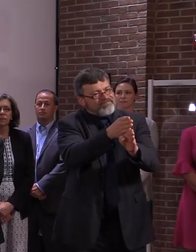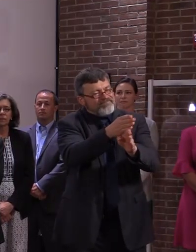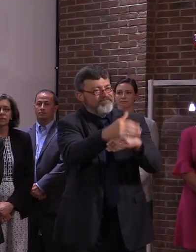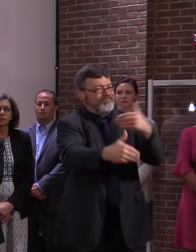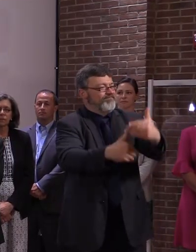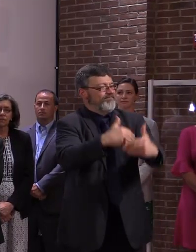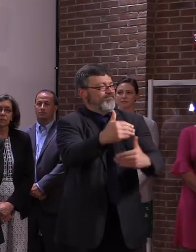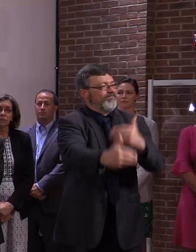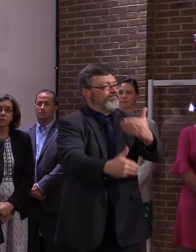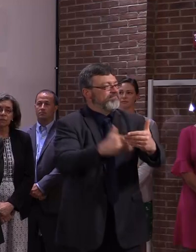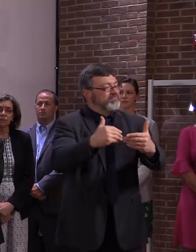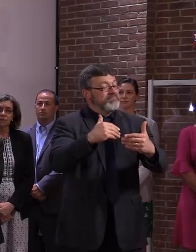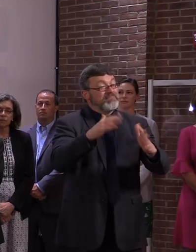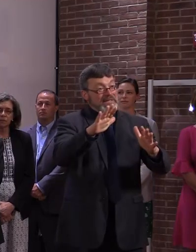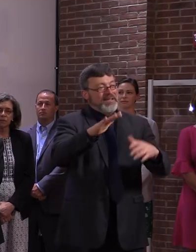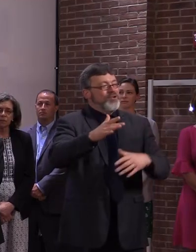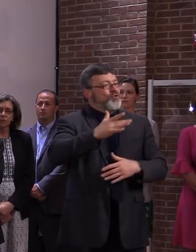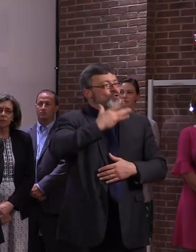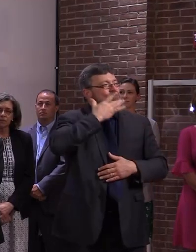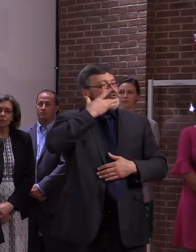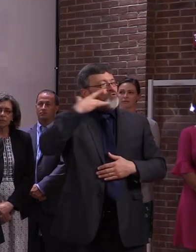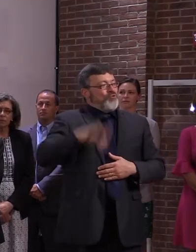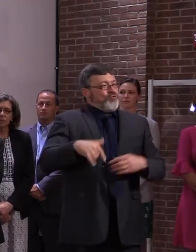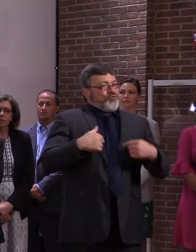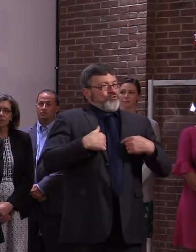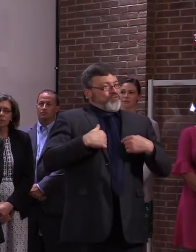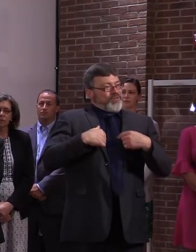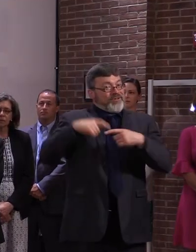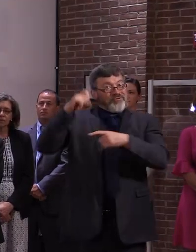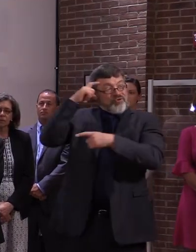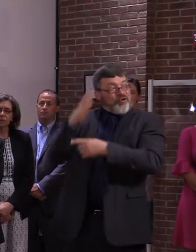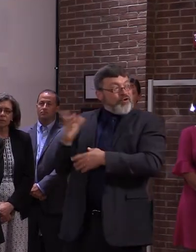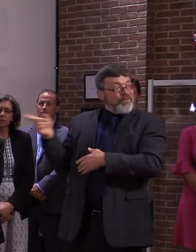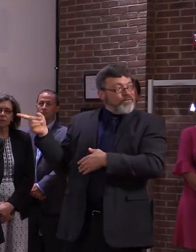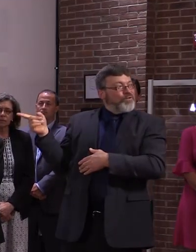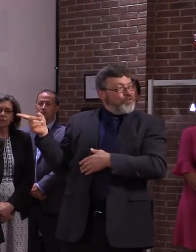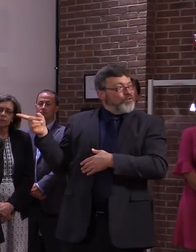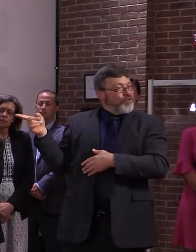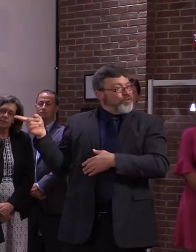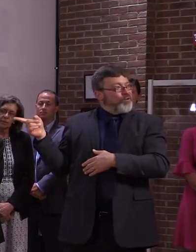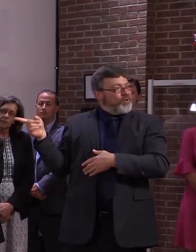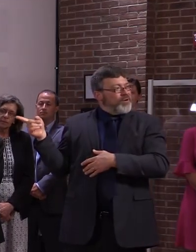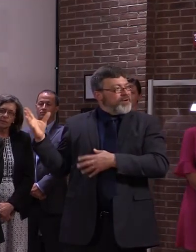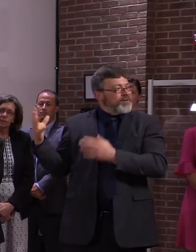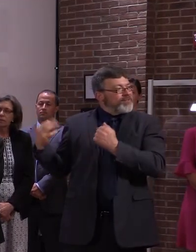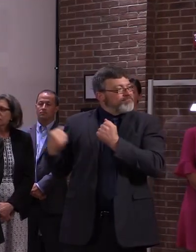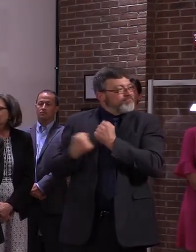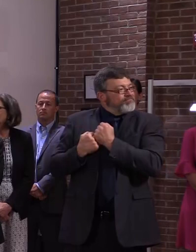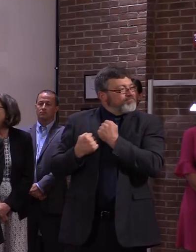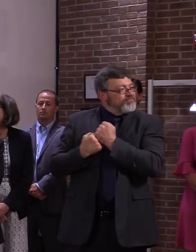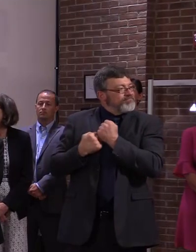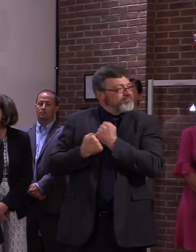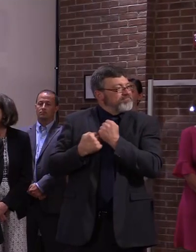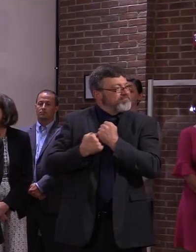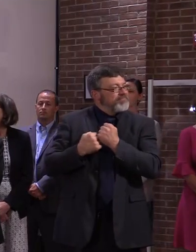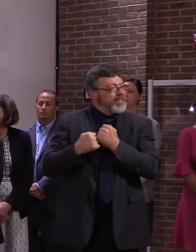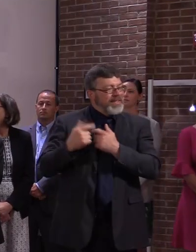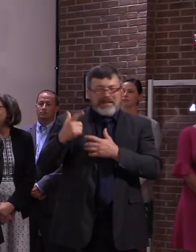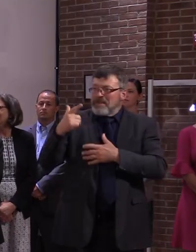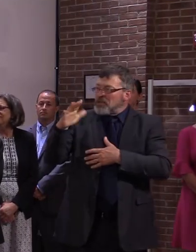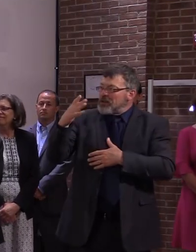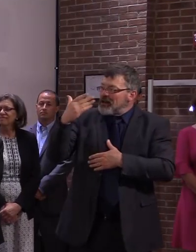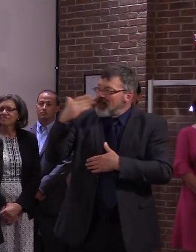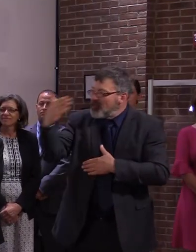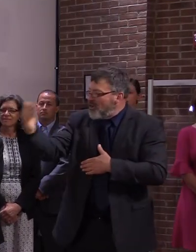Fortunately for me, the governor took the almost impossible task of trying to thank everyone that could possibly